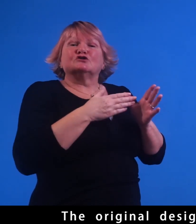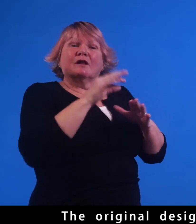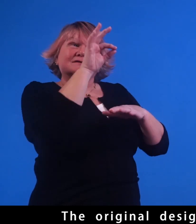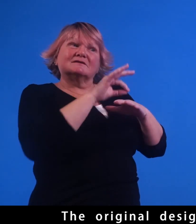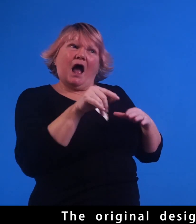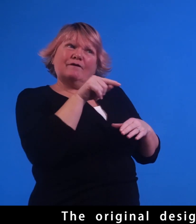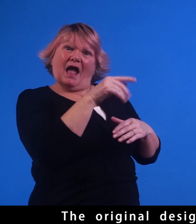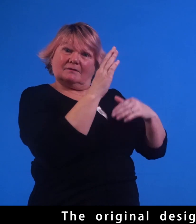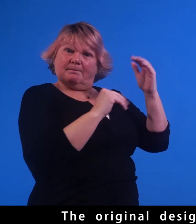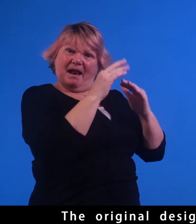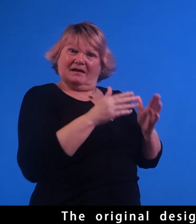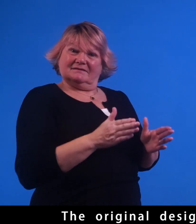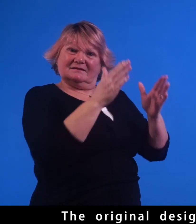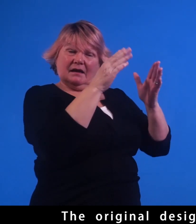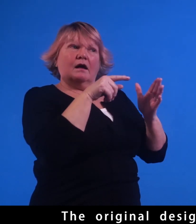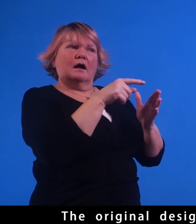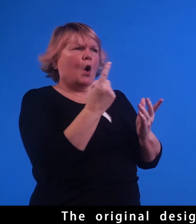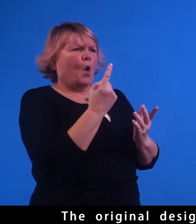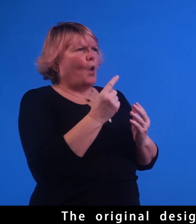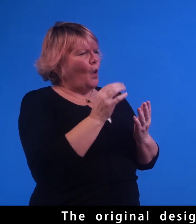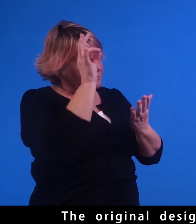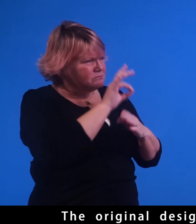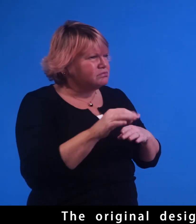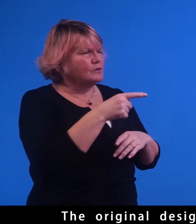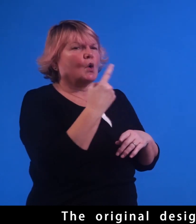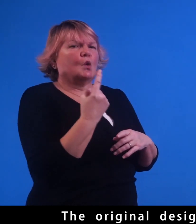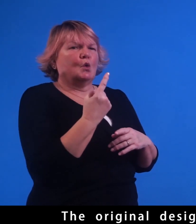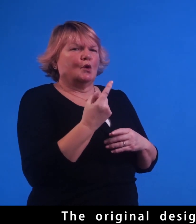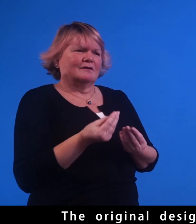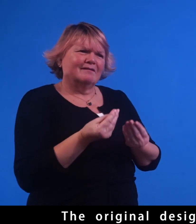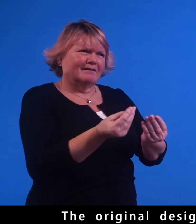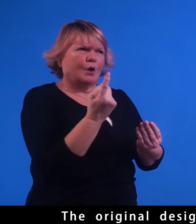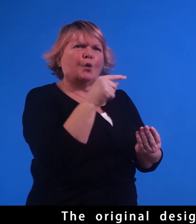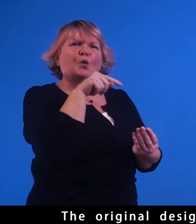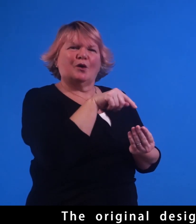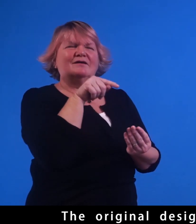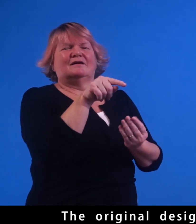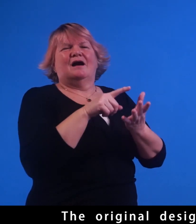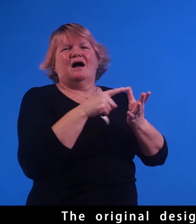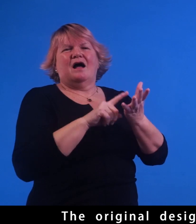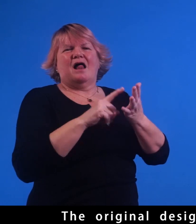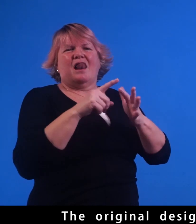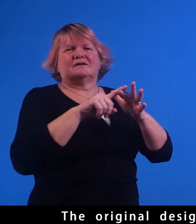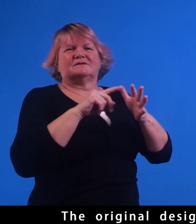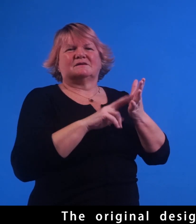The original design of the Nelson Monument was submitted by Alexander Naismith.